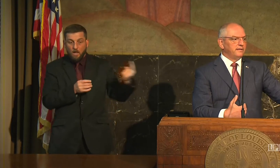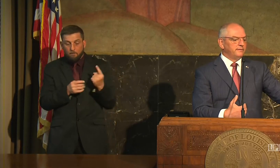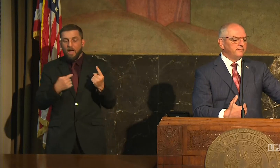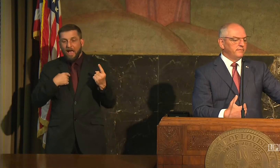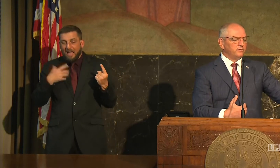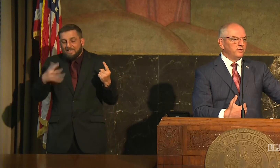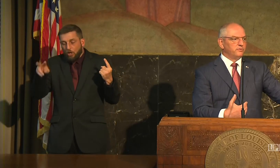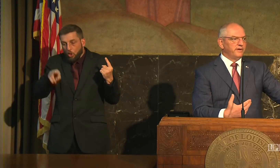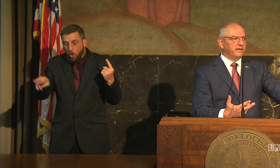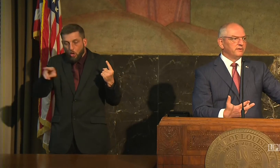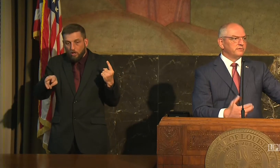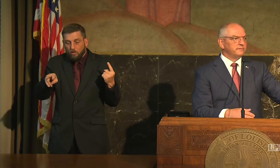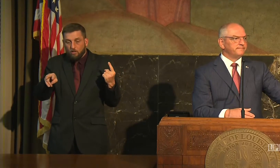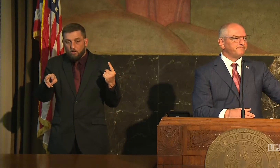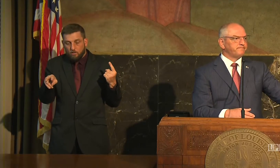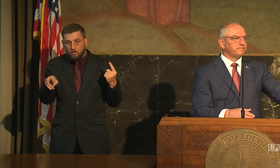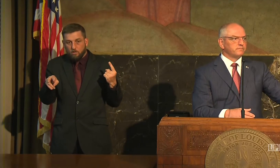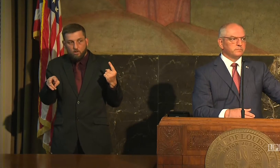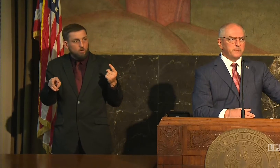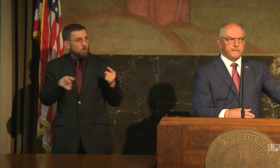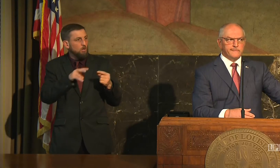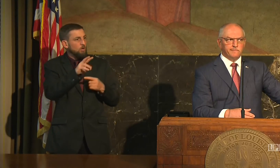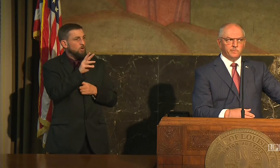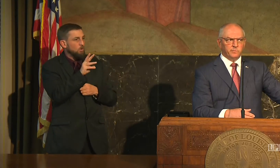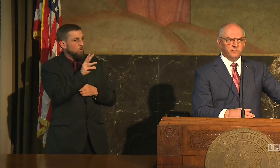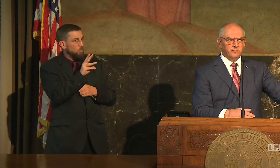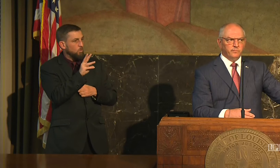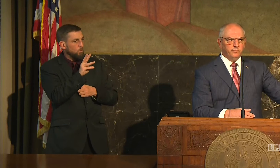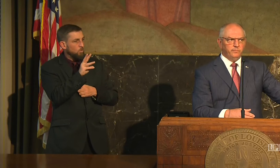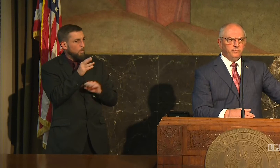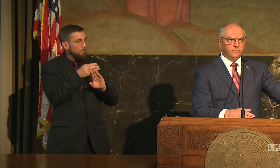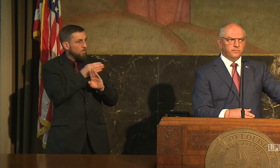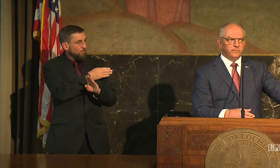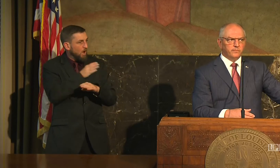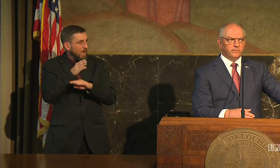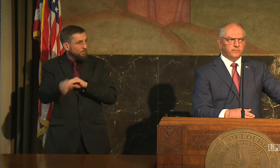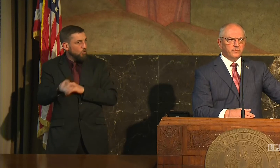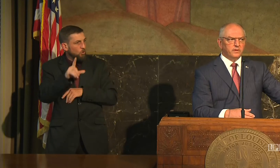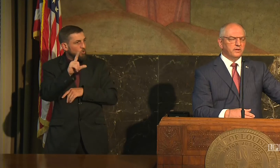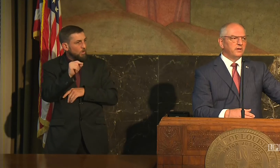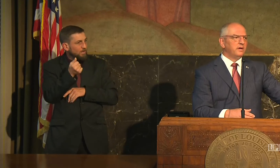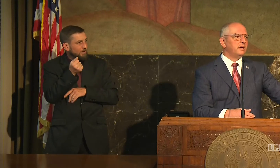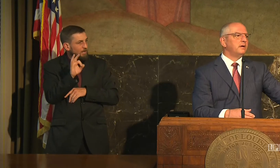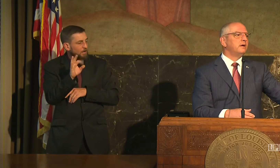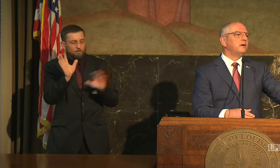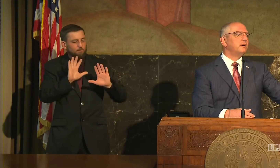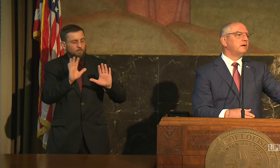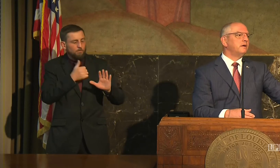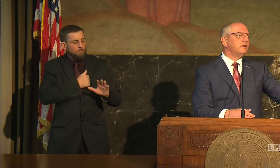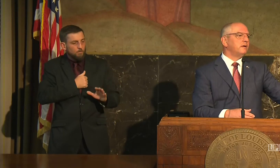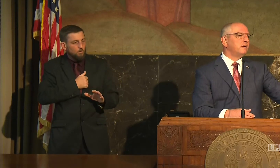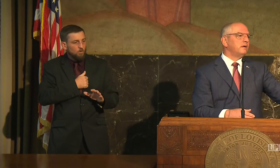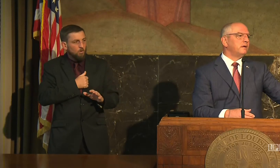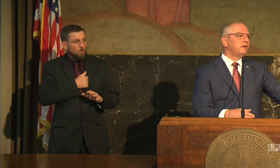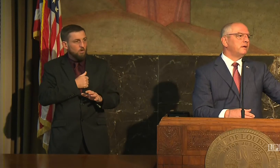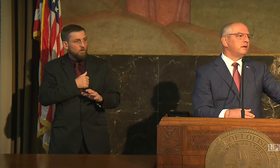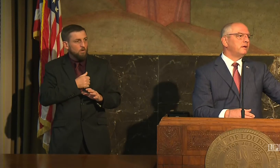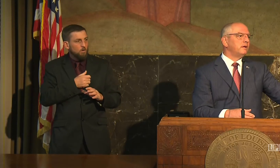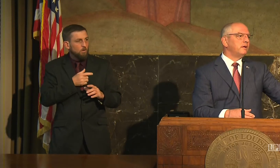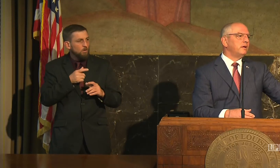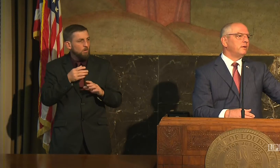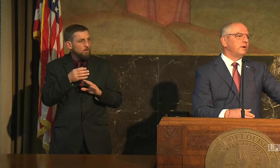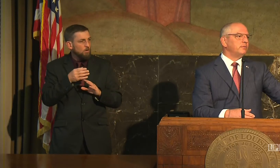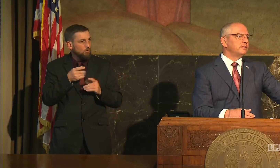that those videos. Was it before or after 2019? I mean, 2019 or after